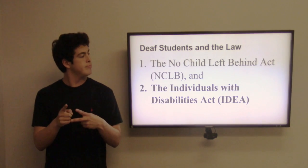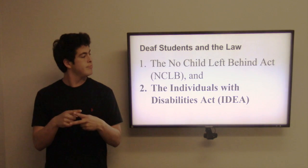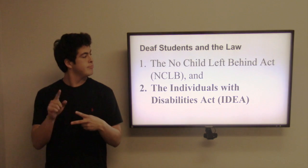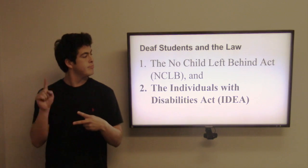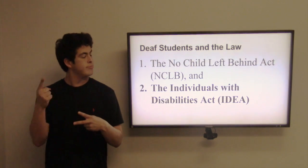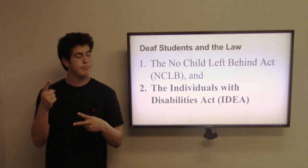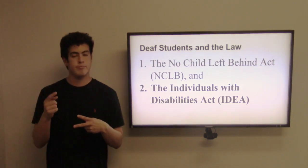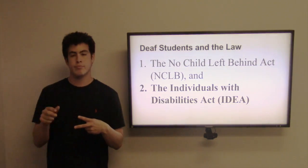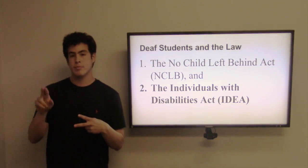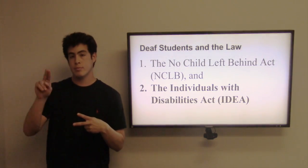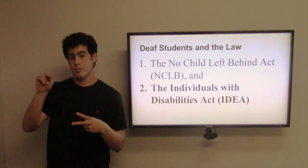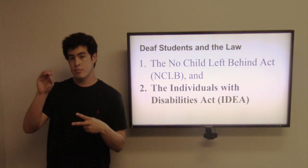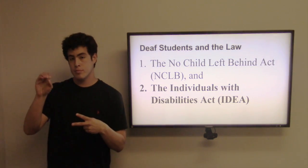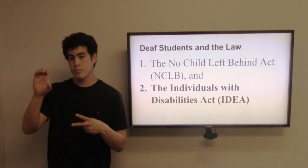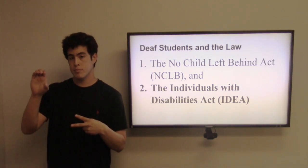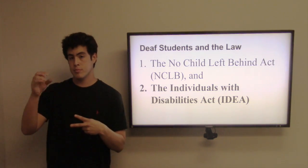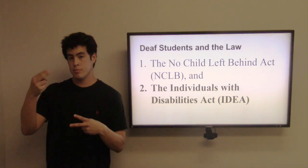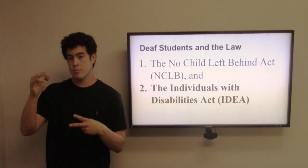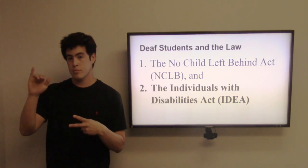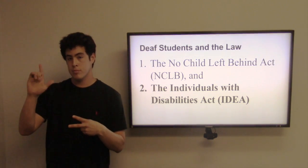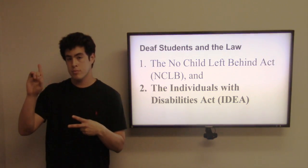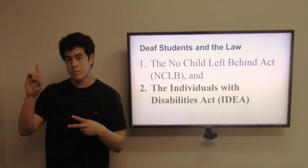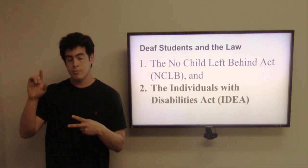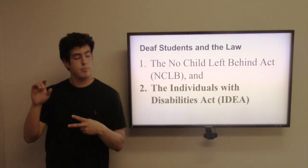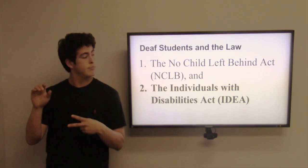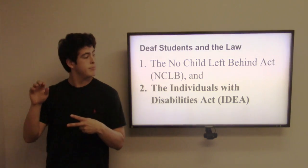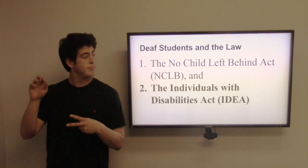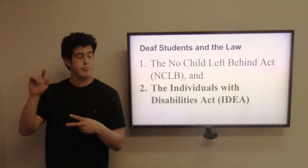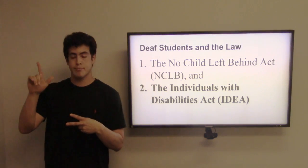The first law is the No Child Left Behind Act.